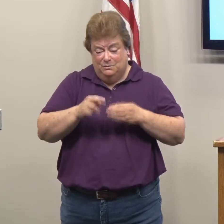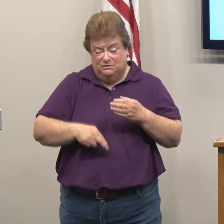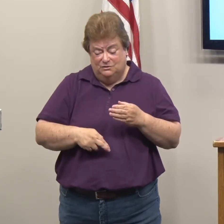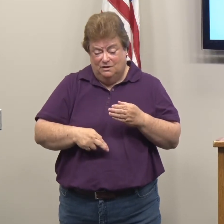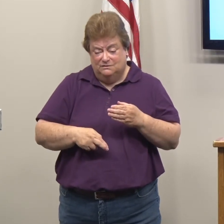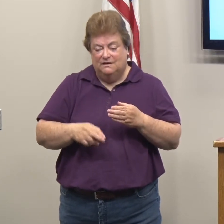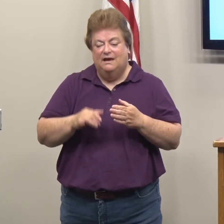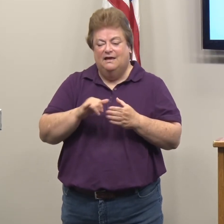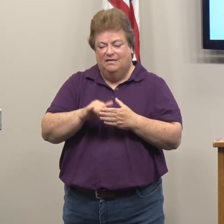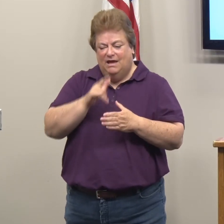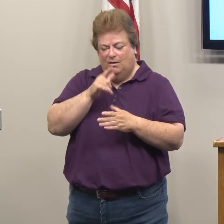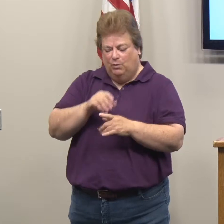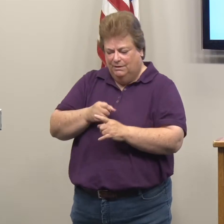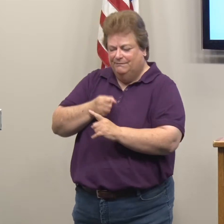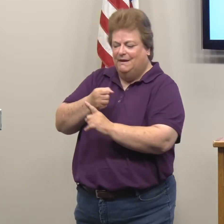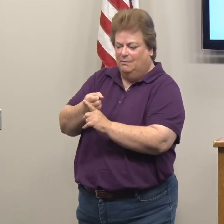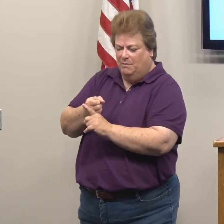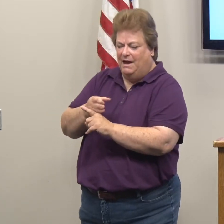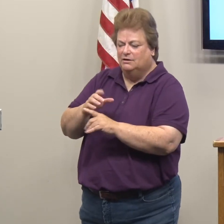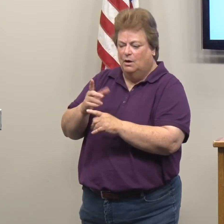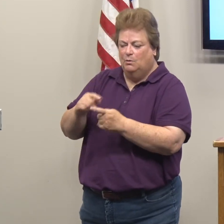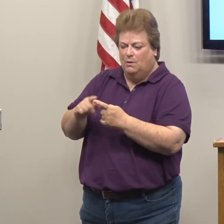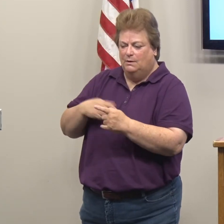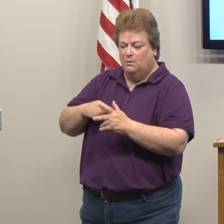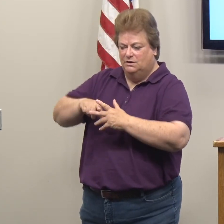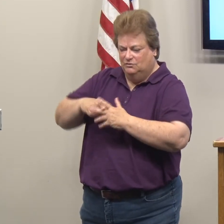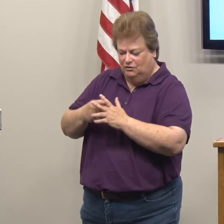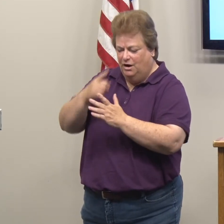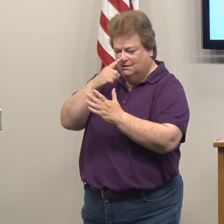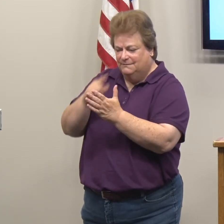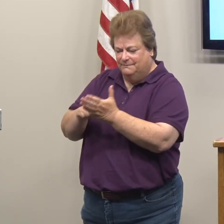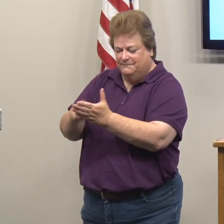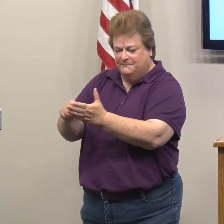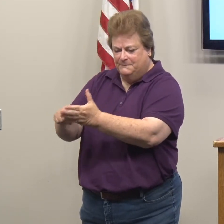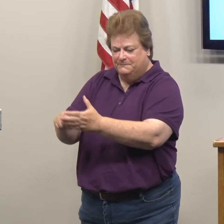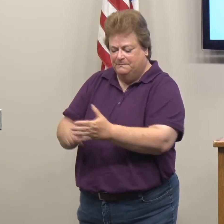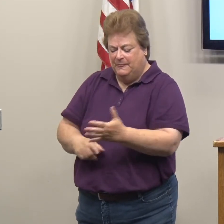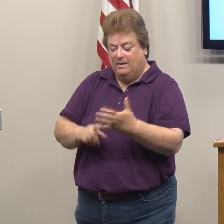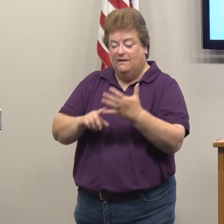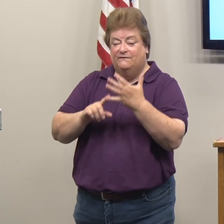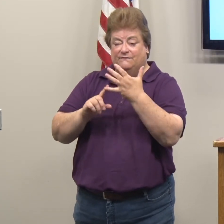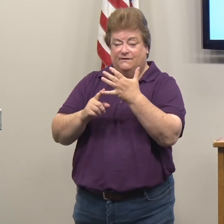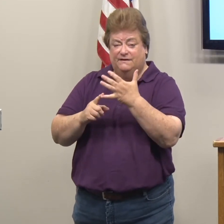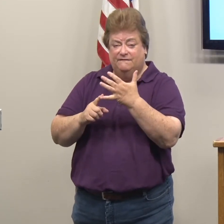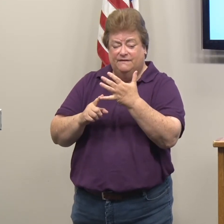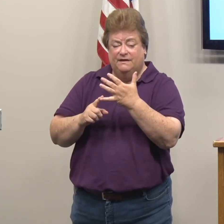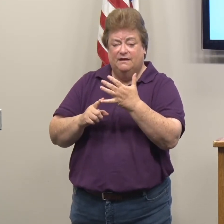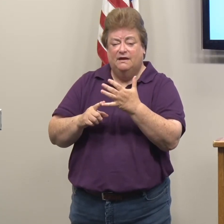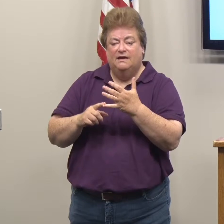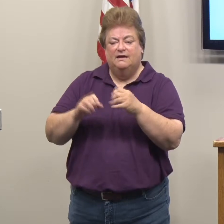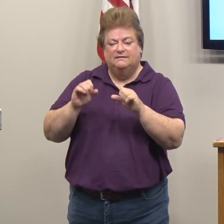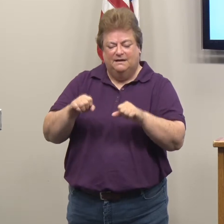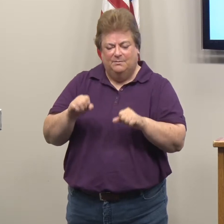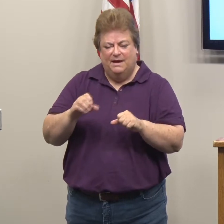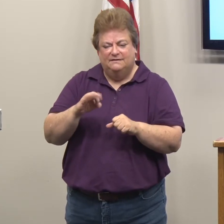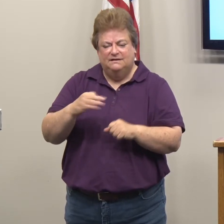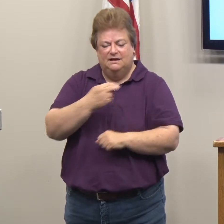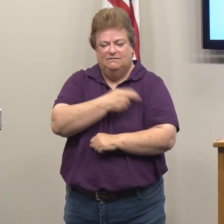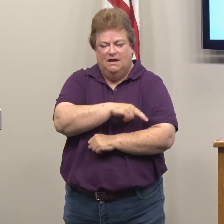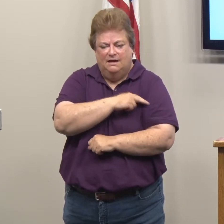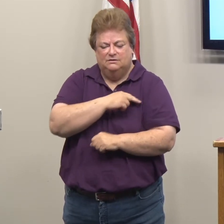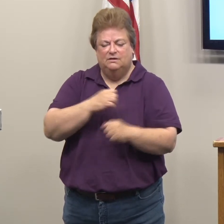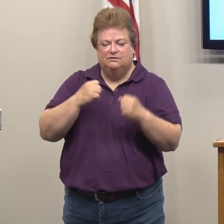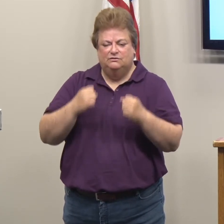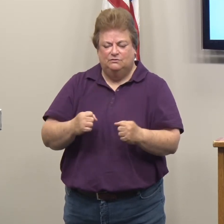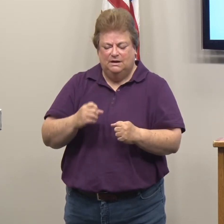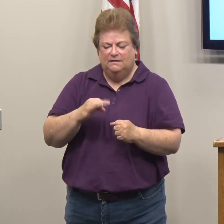and that does delay the start of contact tracing. The fifth key factor is the capacity of our hospitals and the strength of